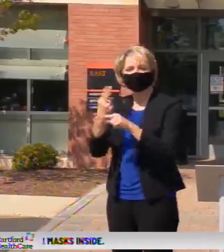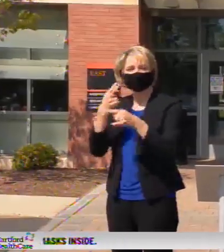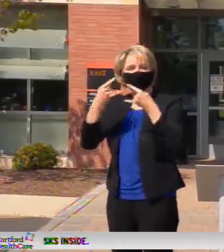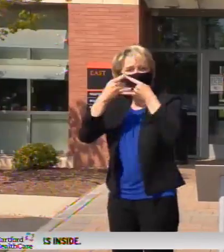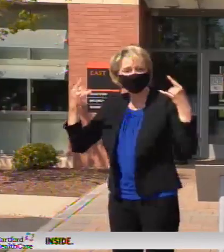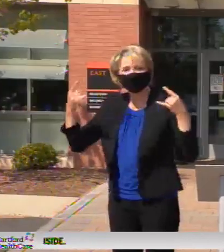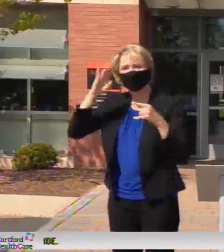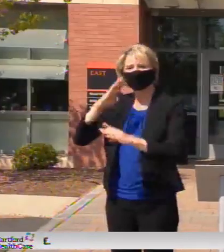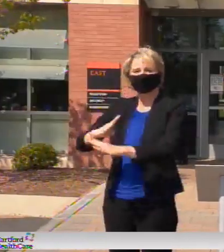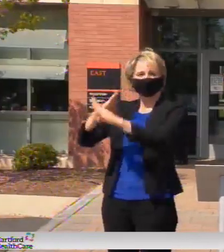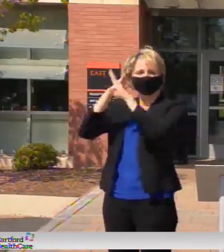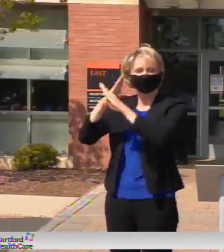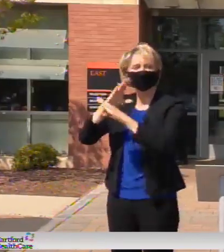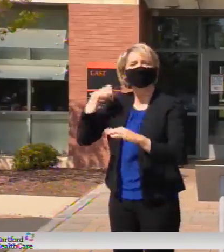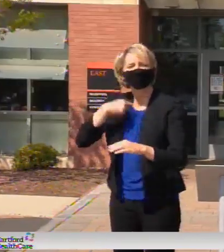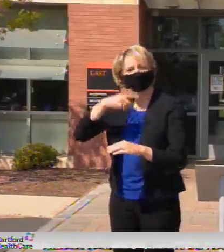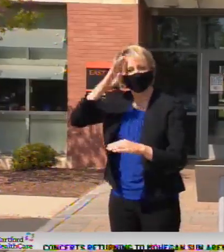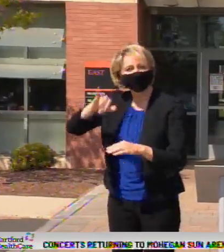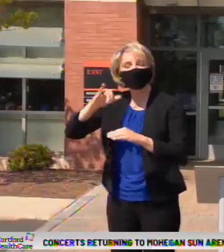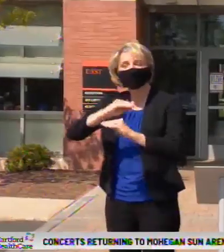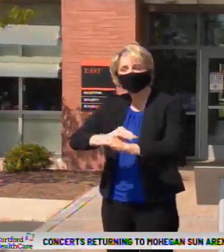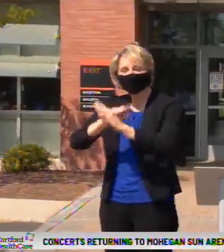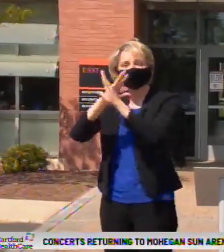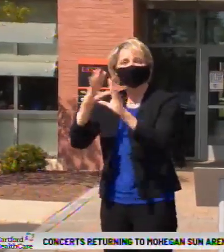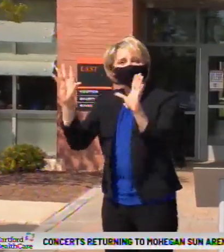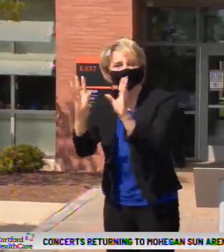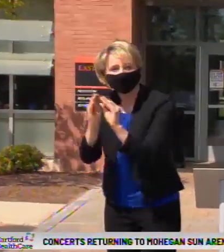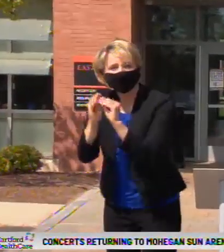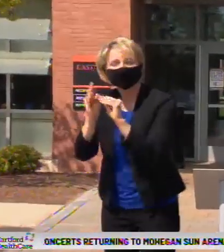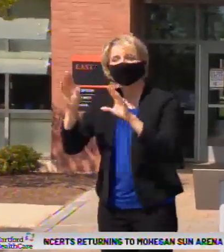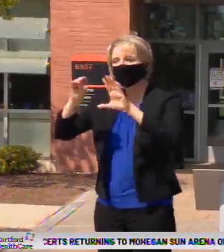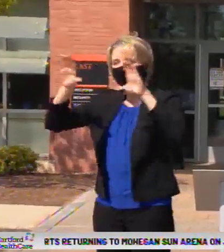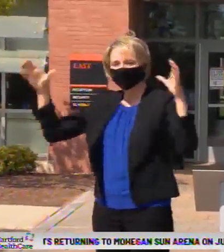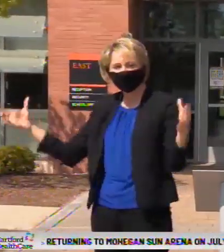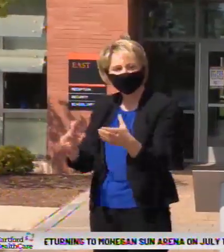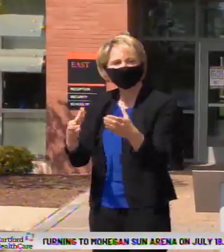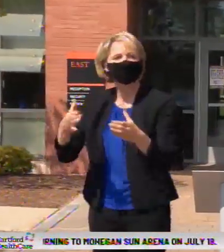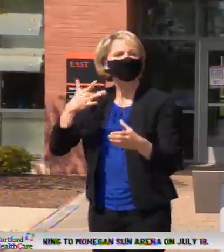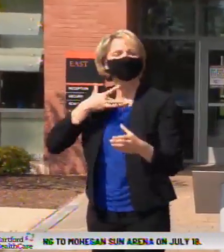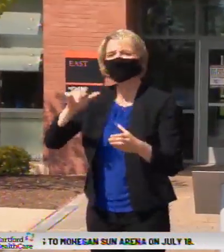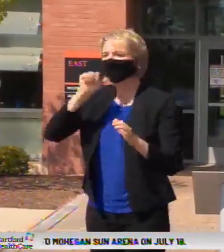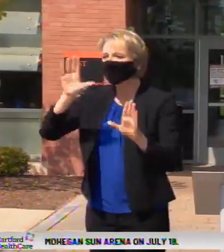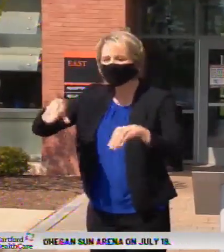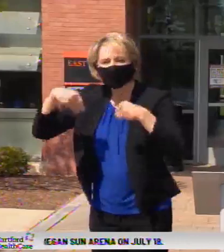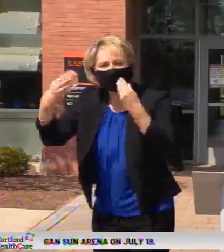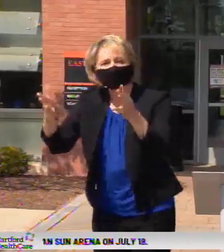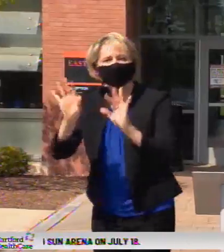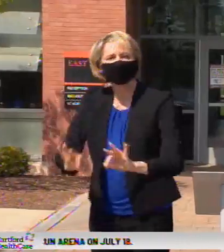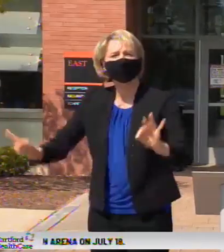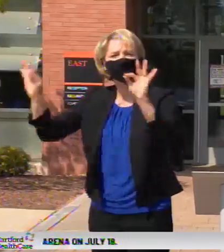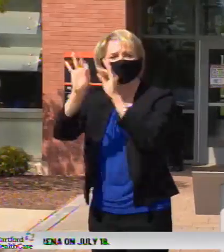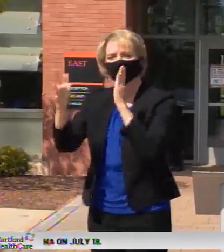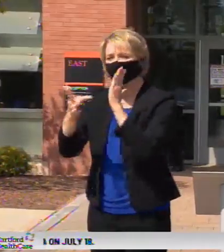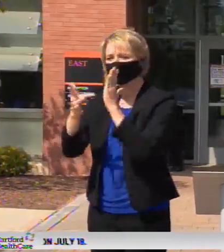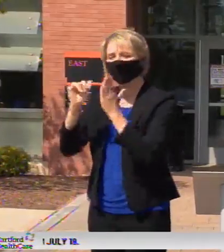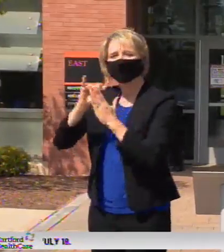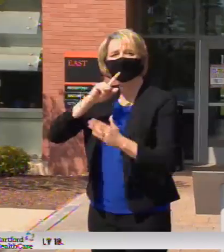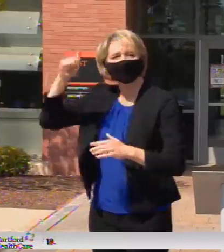virtual meetings and gatherings often don't provide key technology needed for people who are